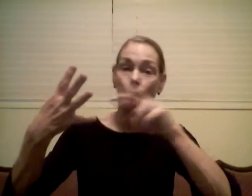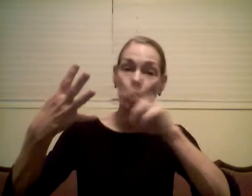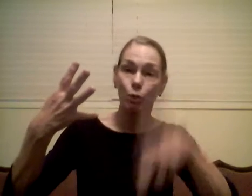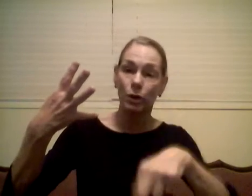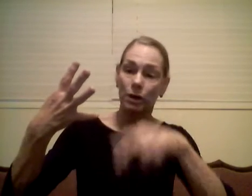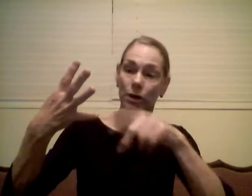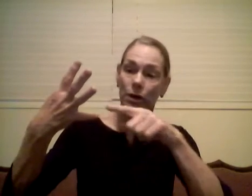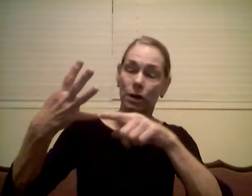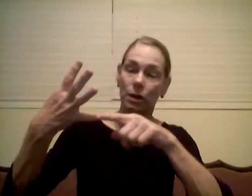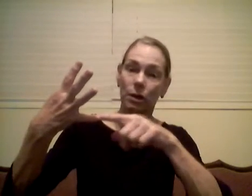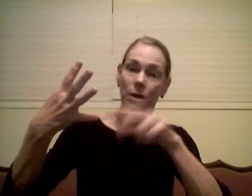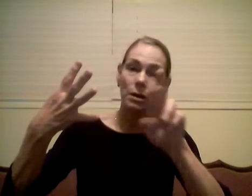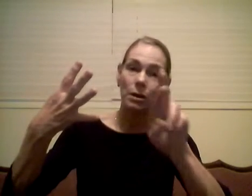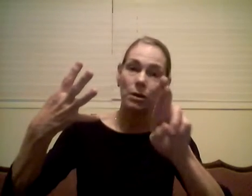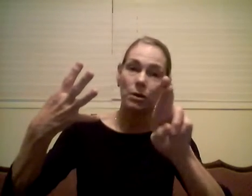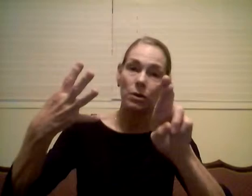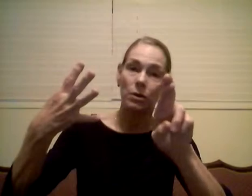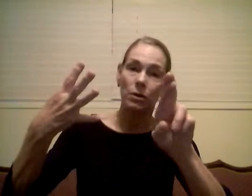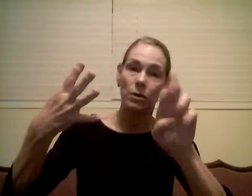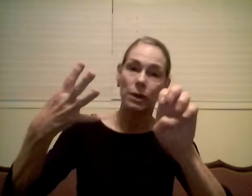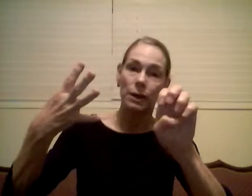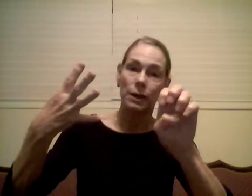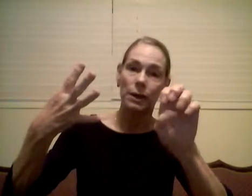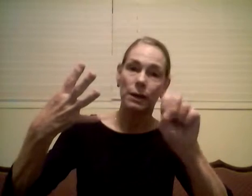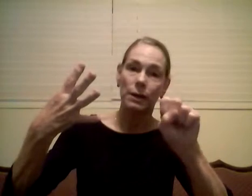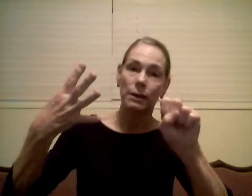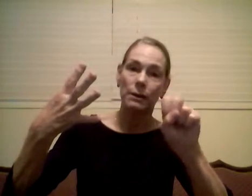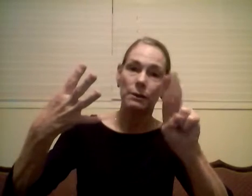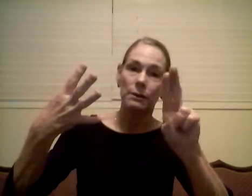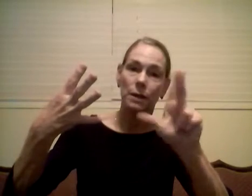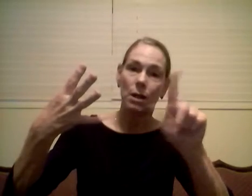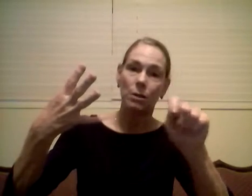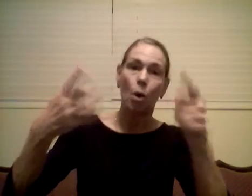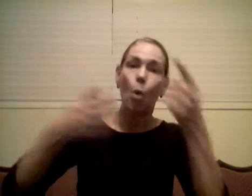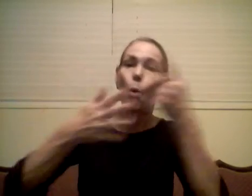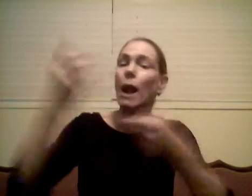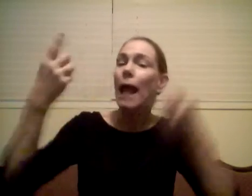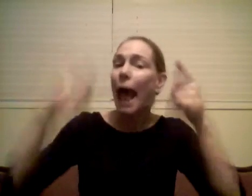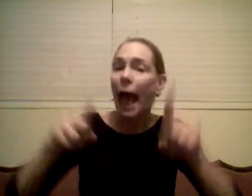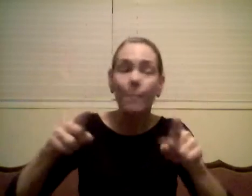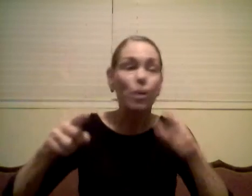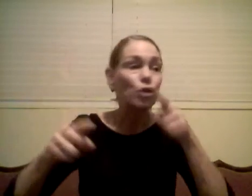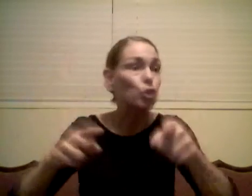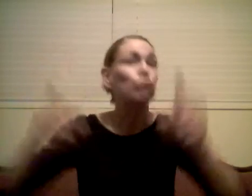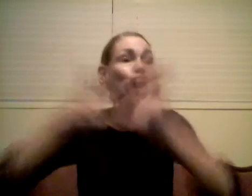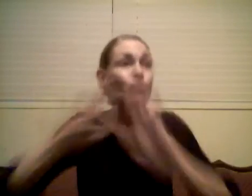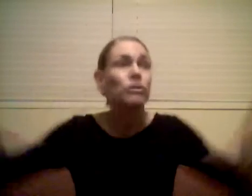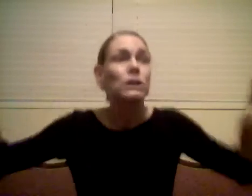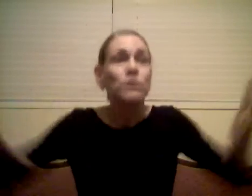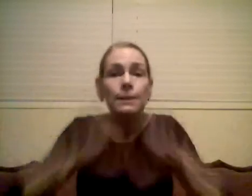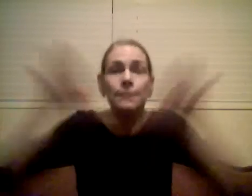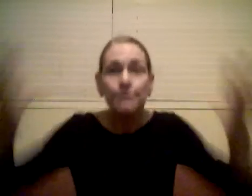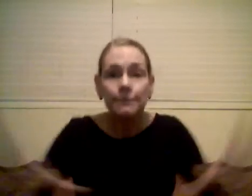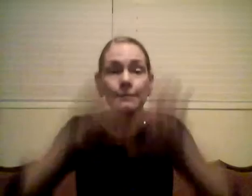to put that result into that interview piece. They tell me about all the great projects they were a part of, but they don't tell me that they got a